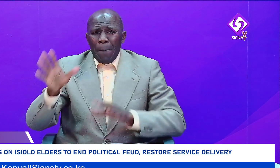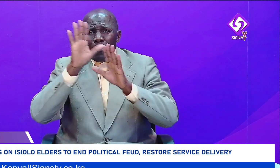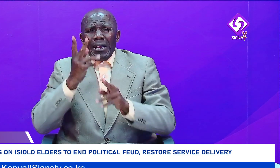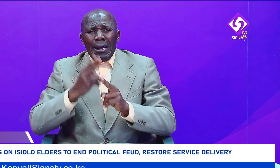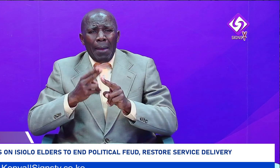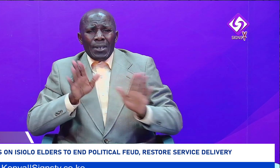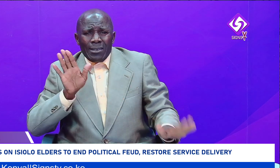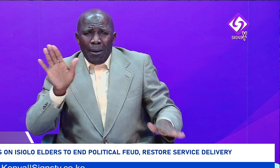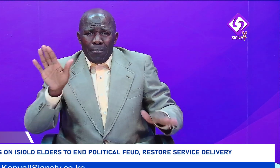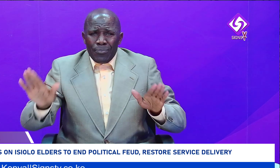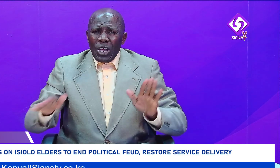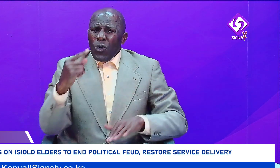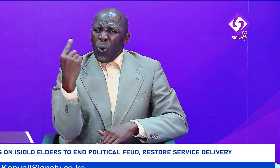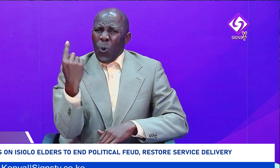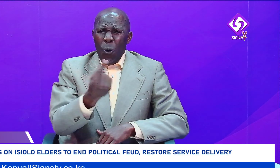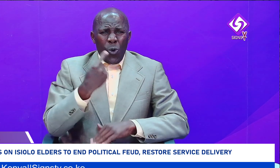Nithi County.